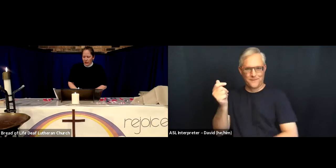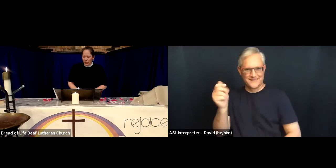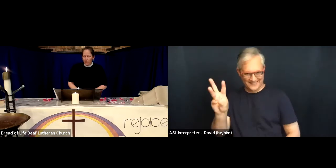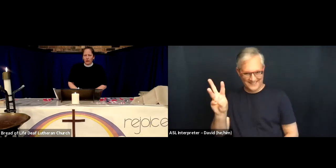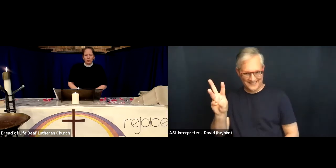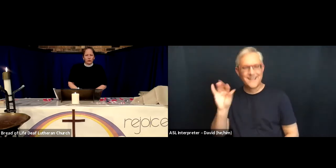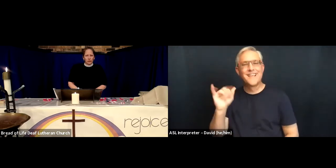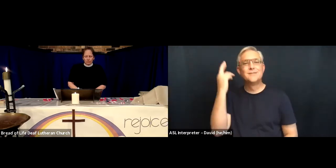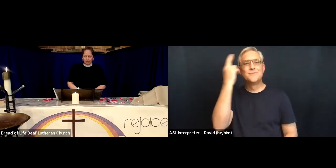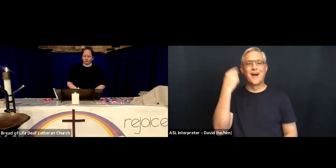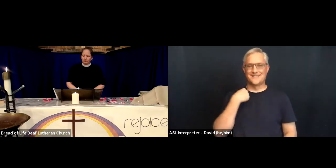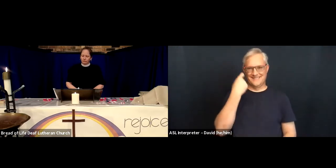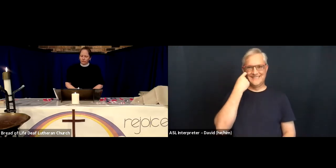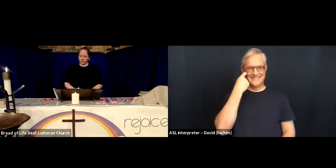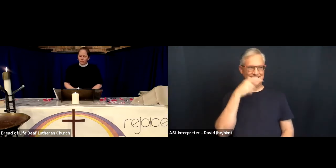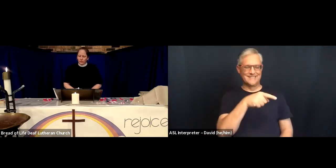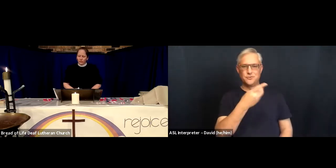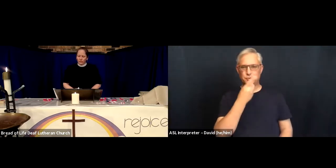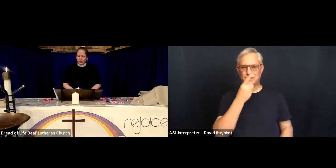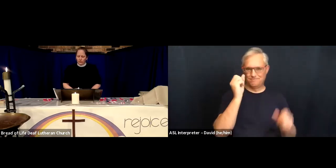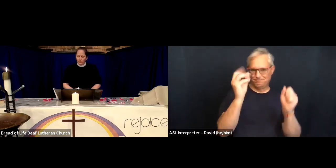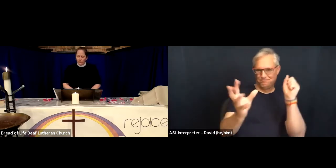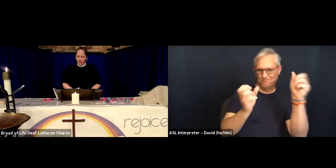psalm in our worship.